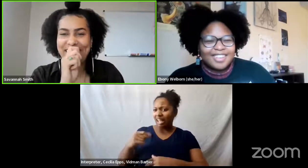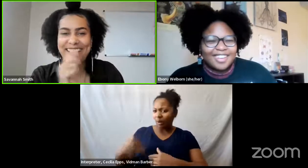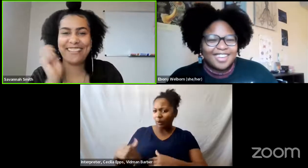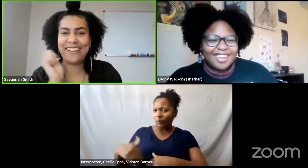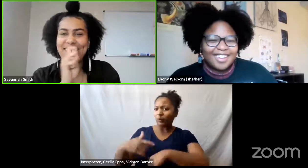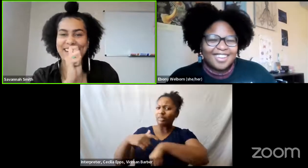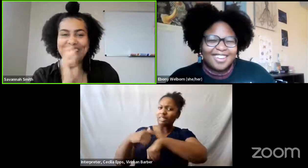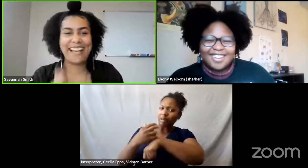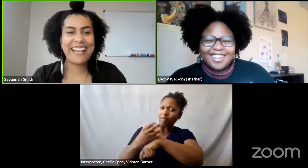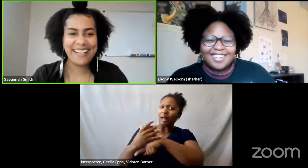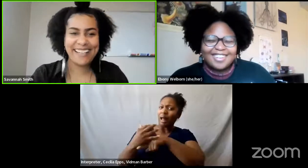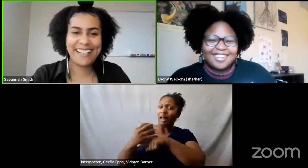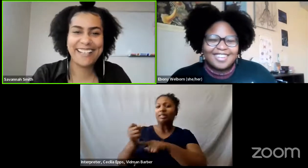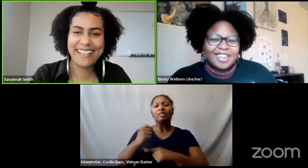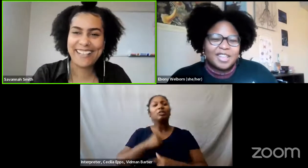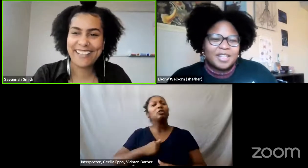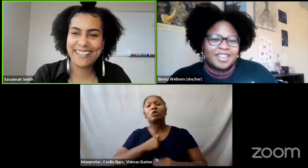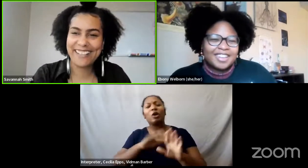is running behind. Never mind, we're not doing that.